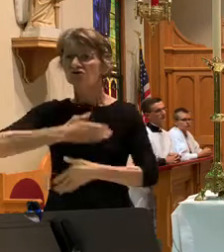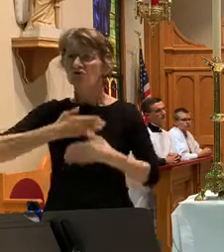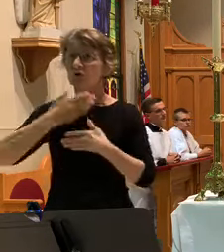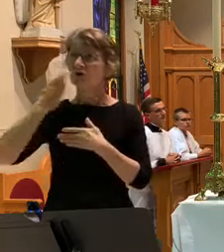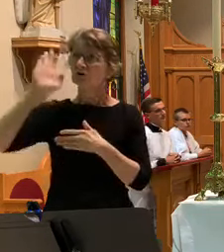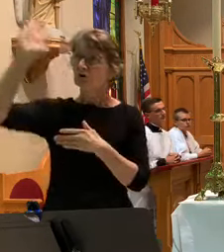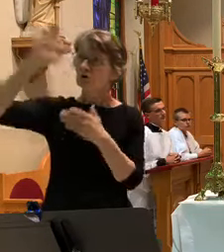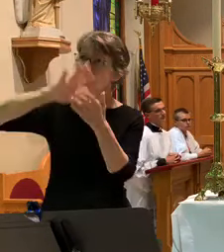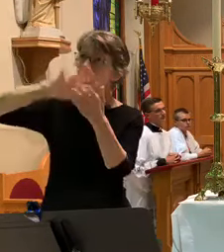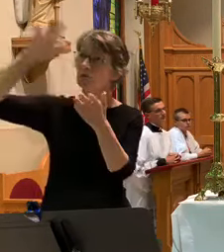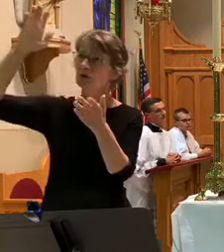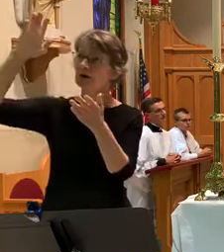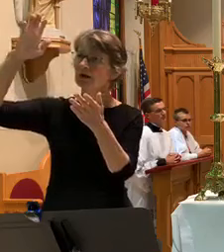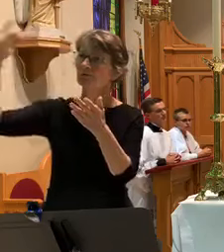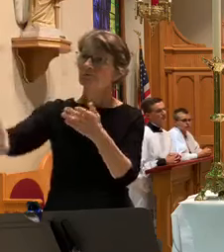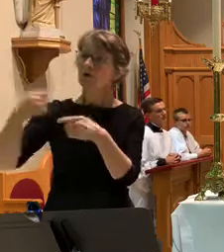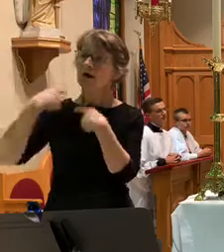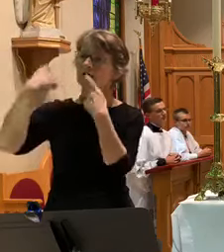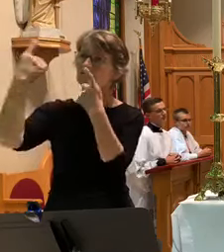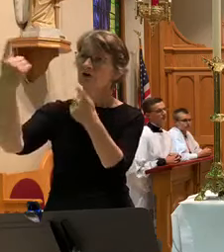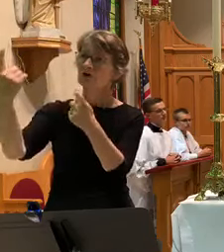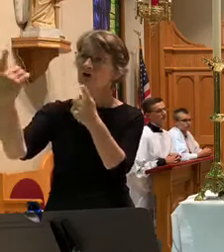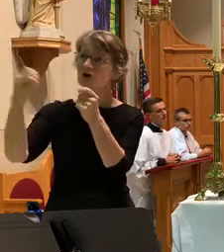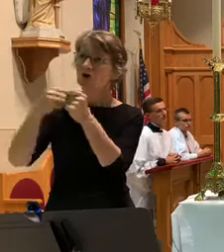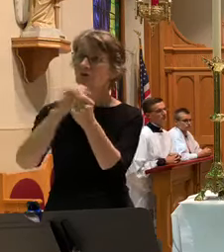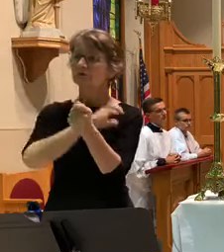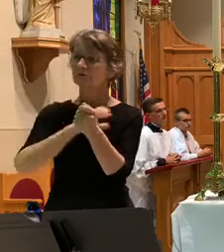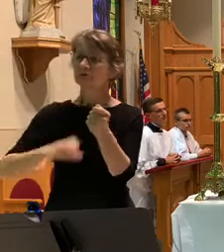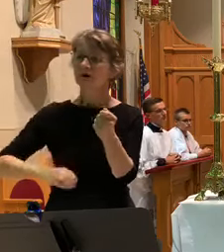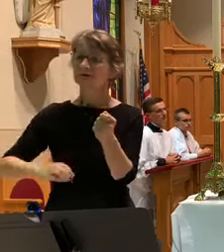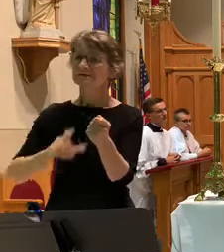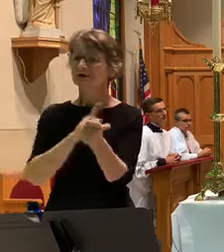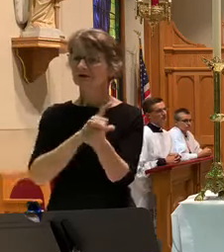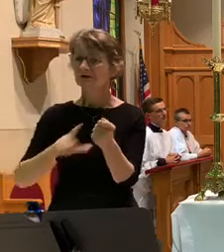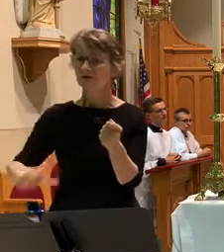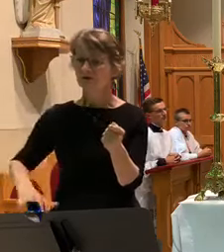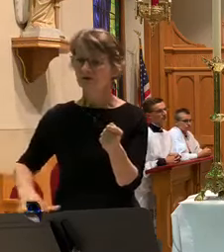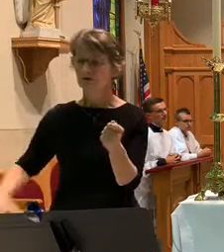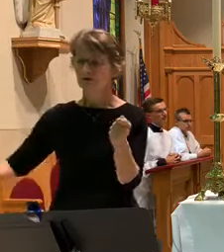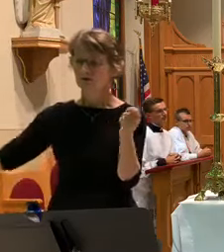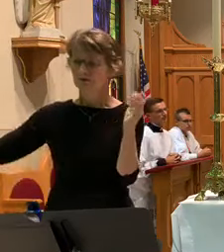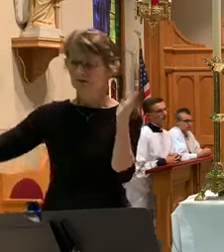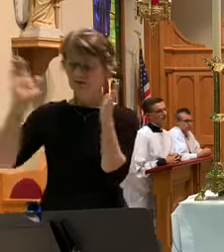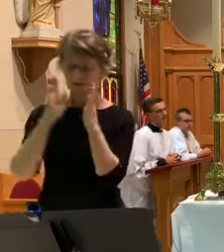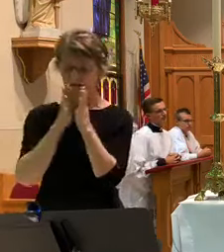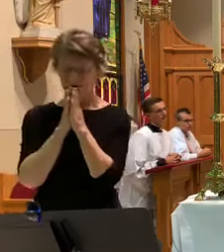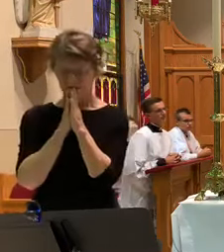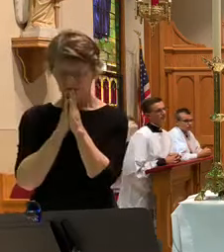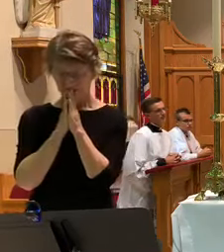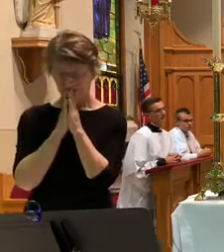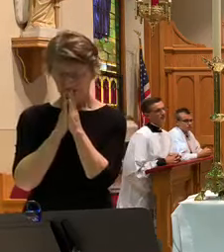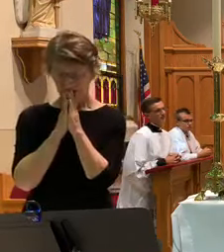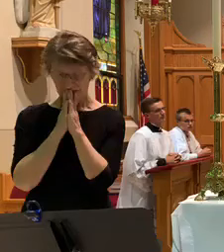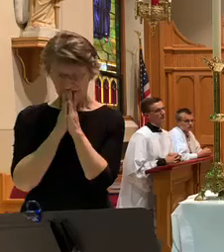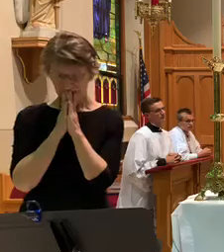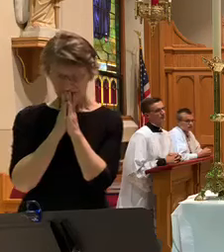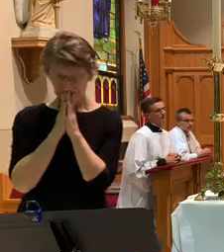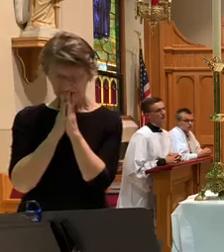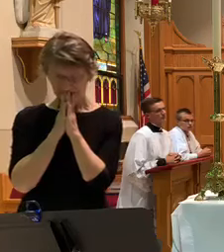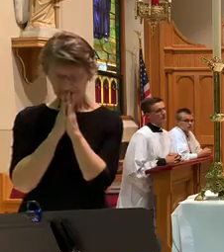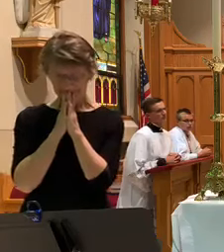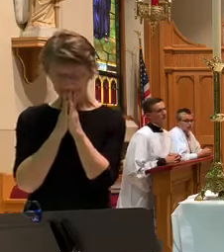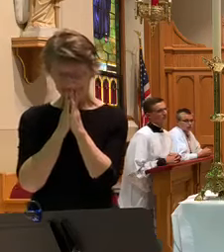glory. Through Christ our Lord, through whom you bestow on the world all that is good.